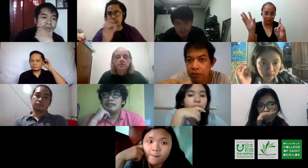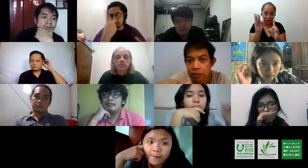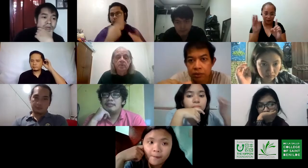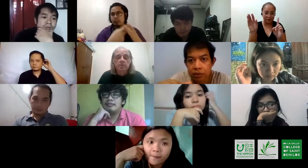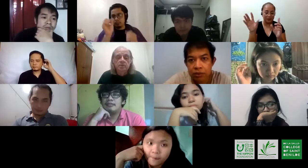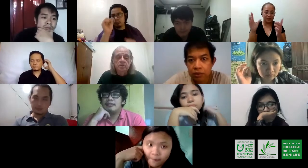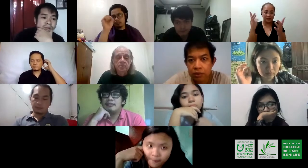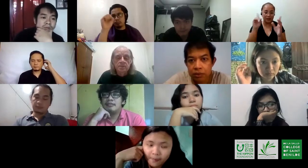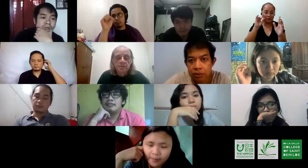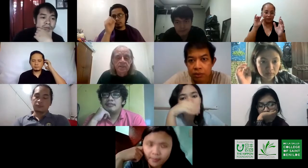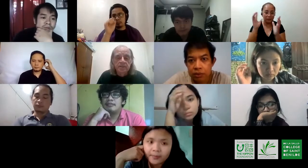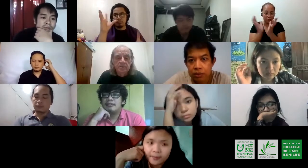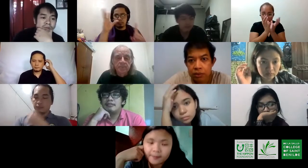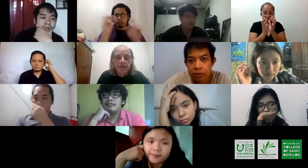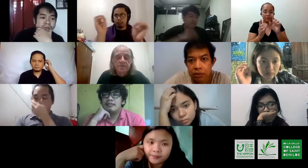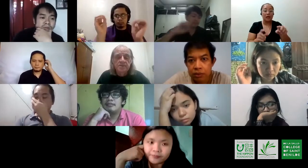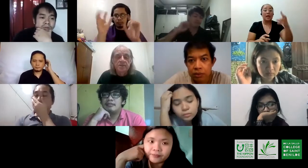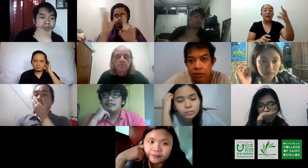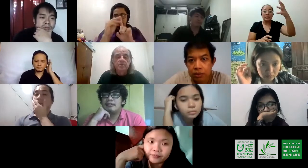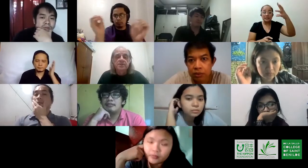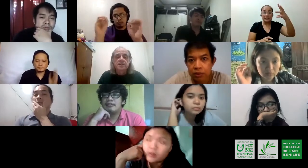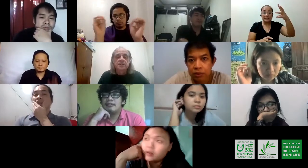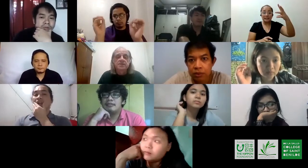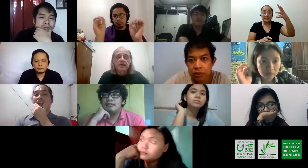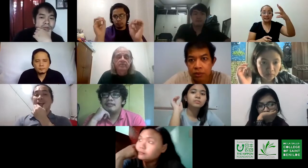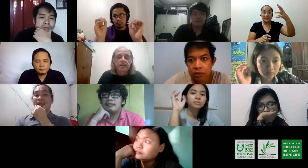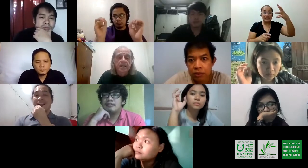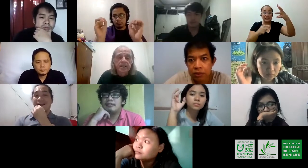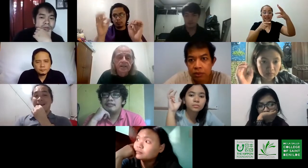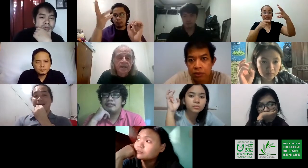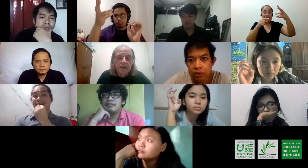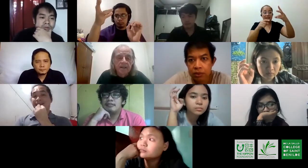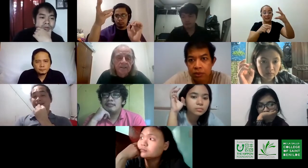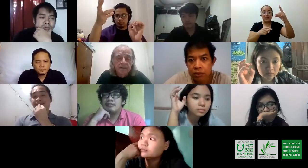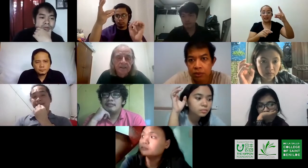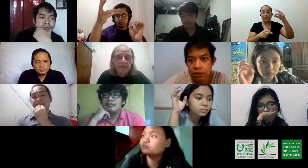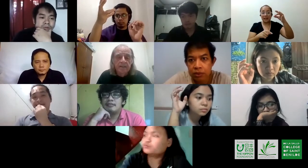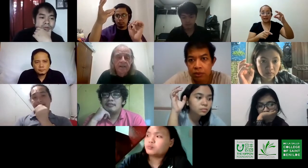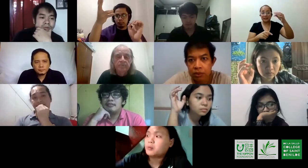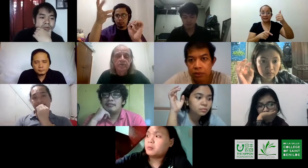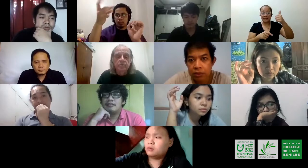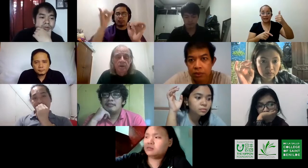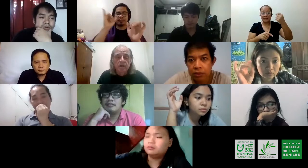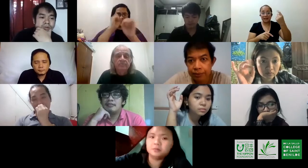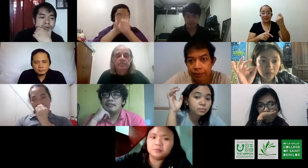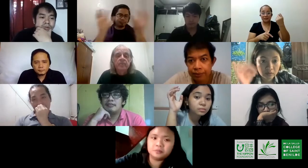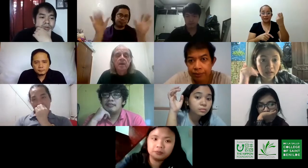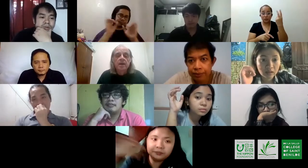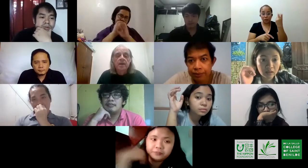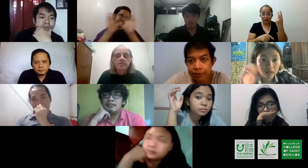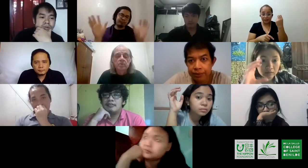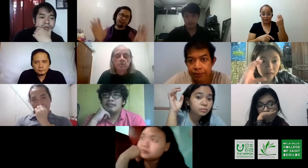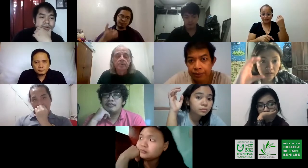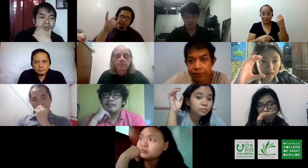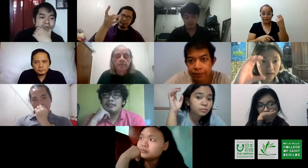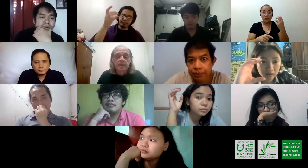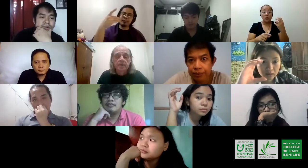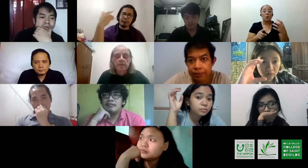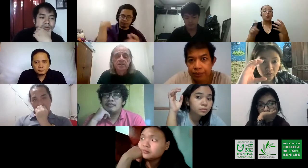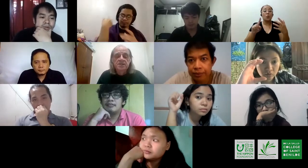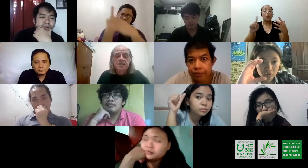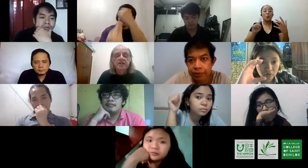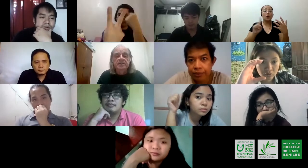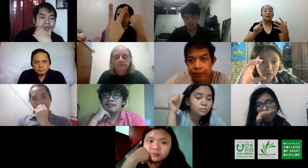to numbers 6, places numbers 6, 7, 8, 9, 10, 11, 12 is going to